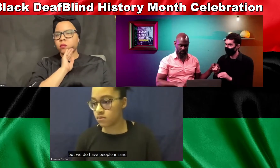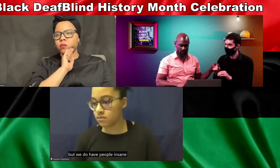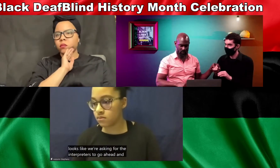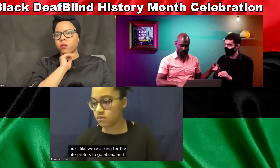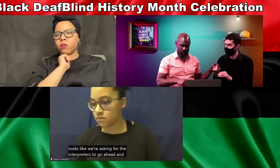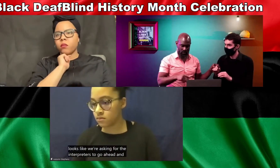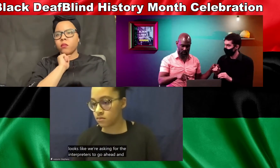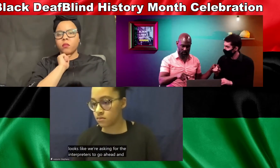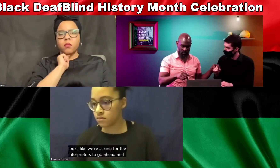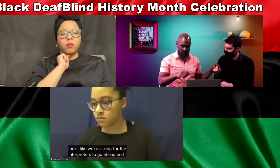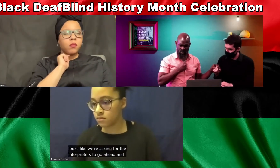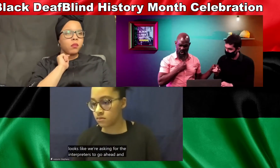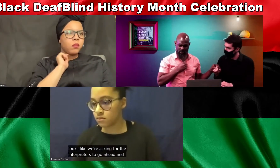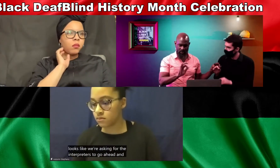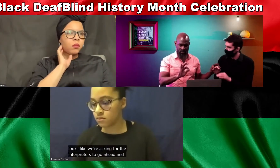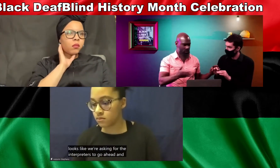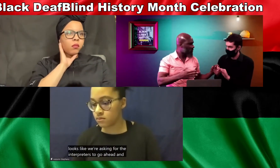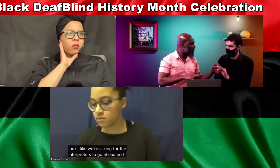check the chat.